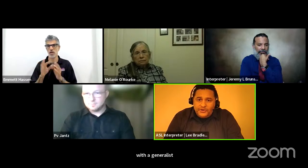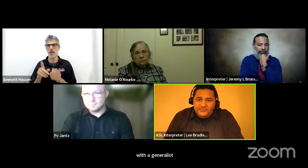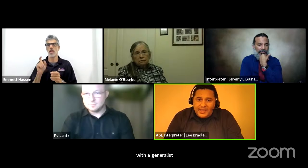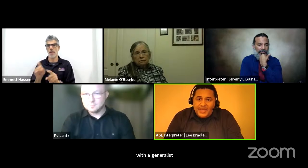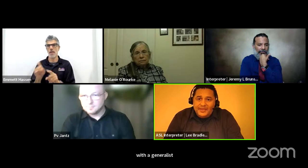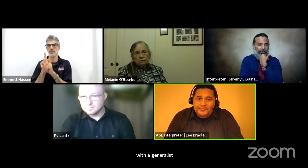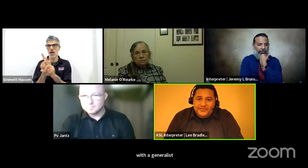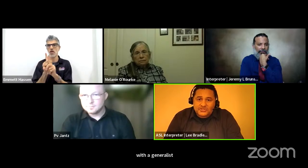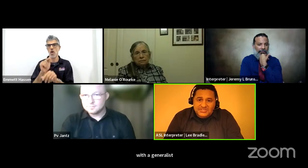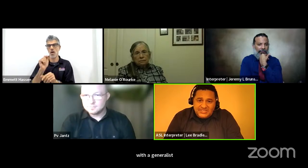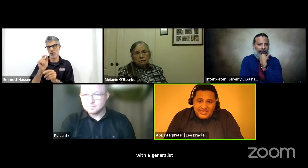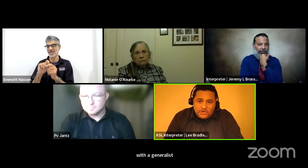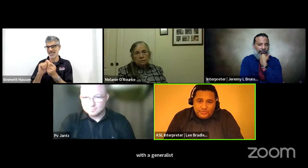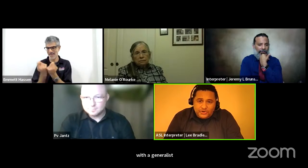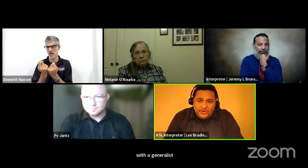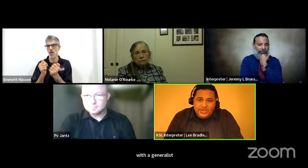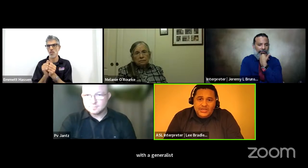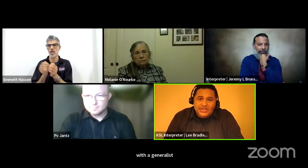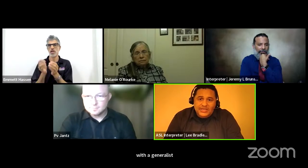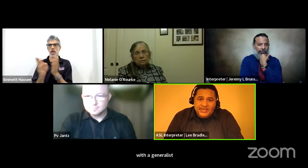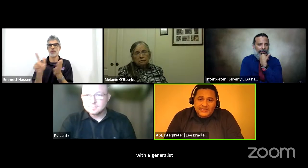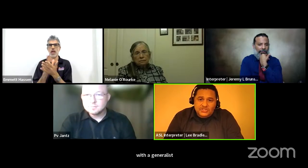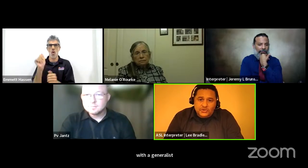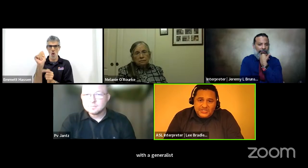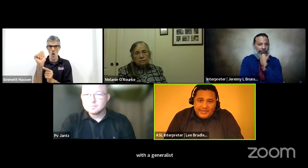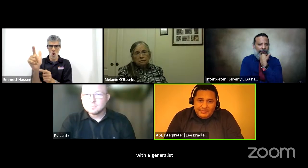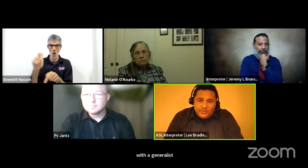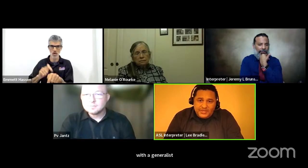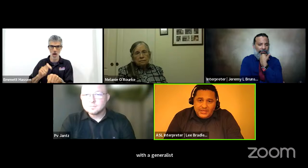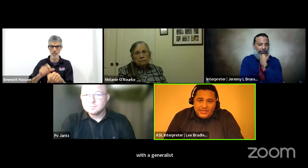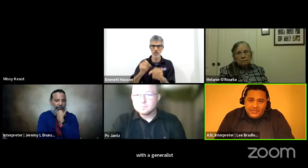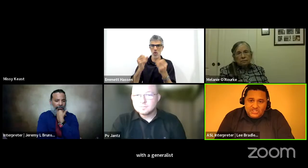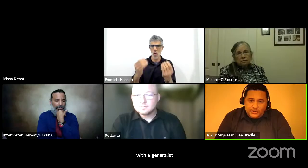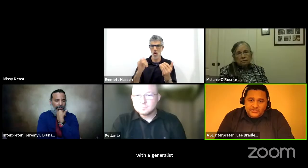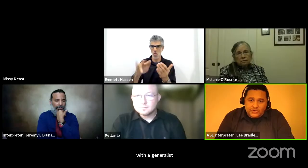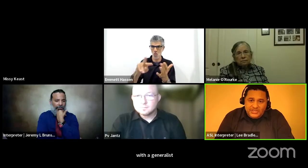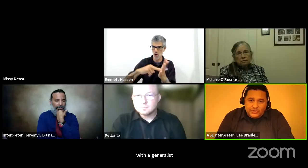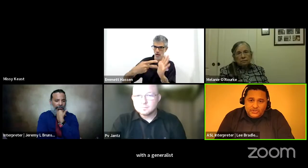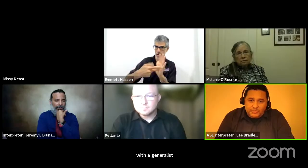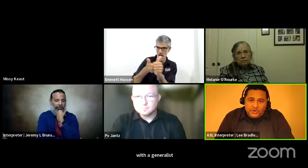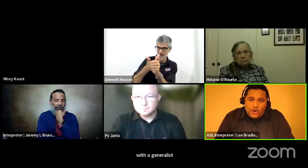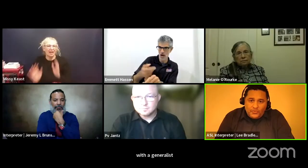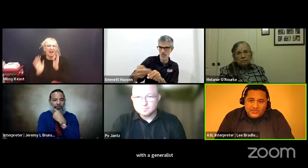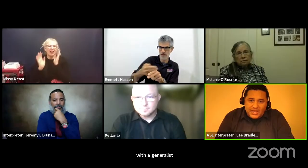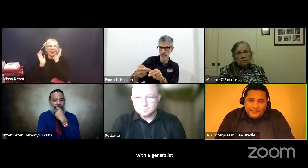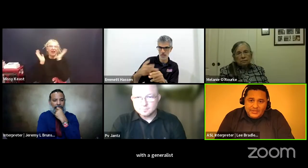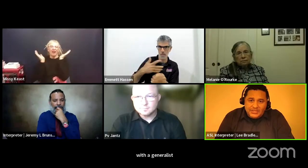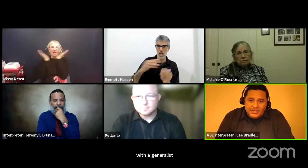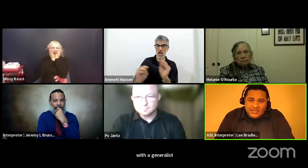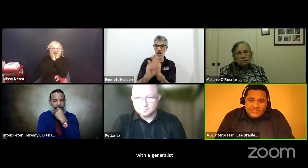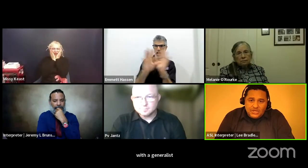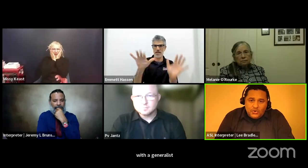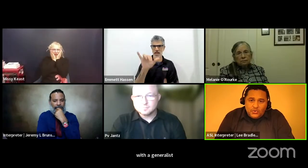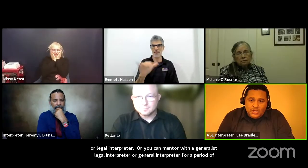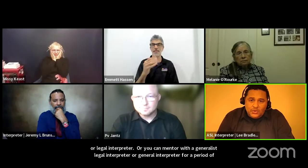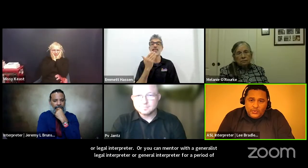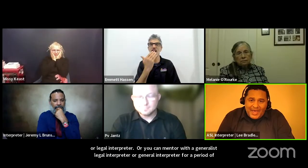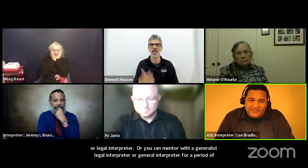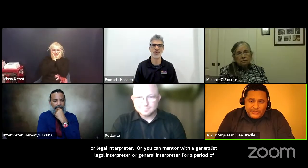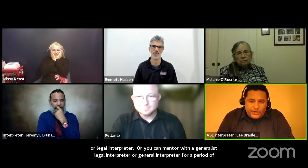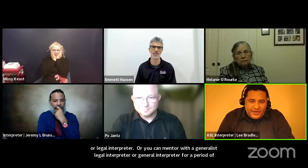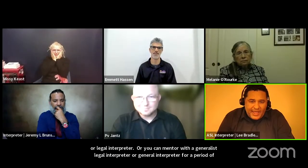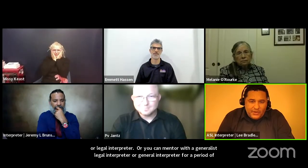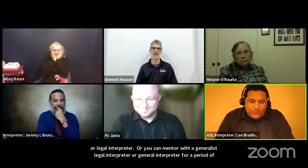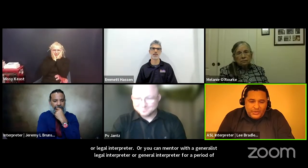for a period of time. Provisional C interpreter is you're teaming with a generous or legal interpreter all the time. So we